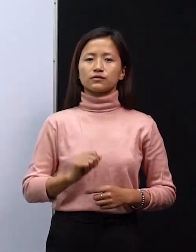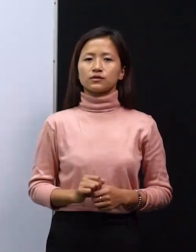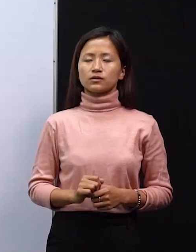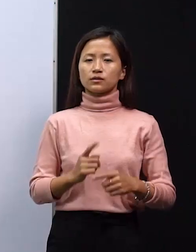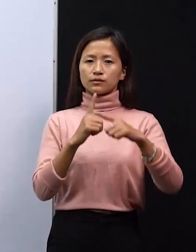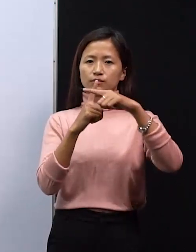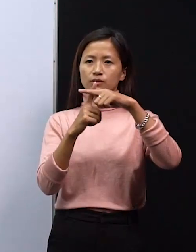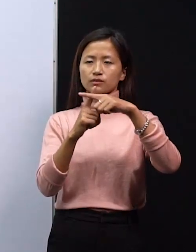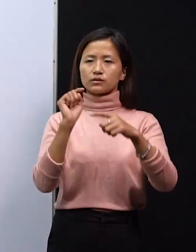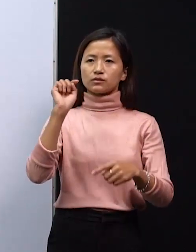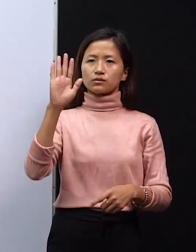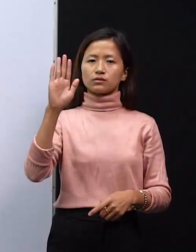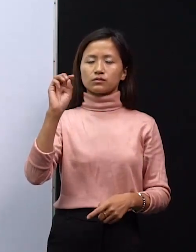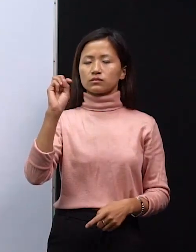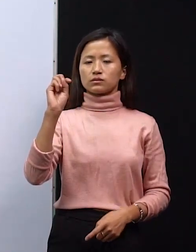plus 25.